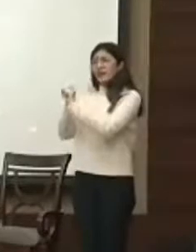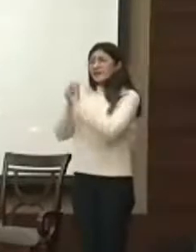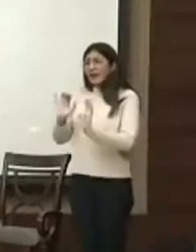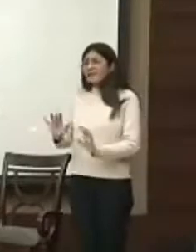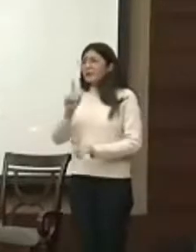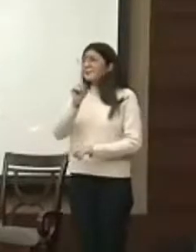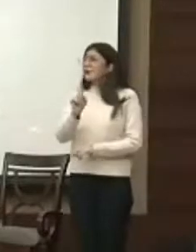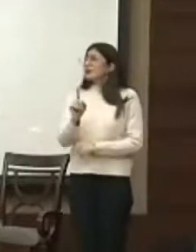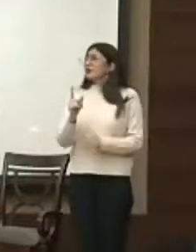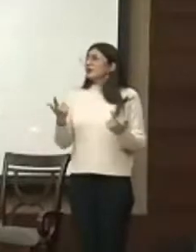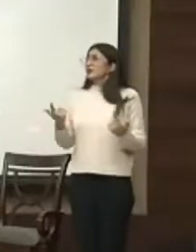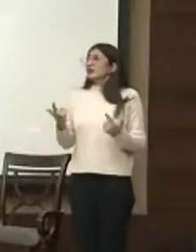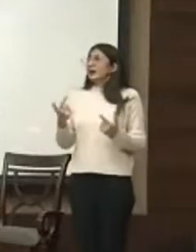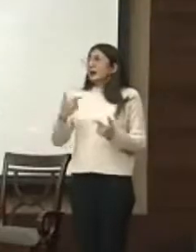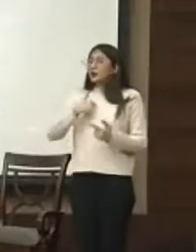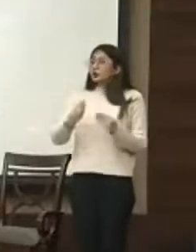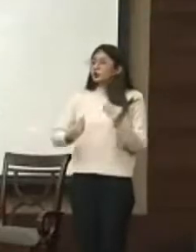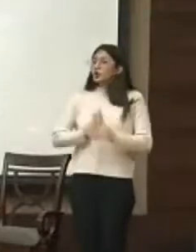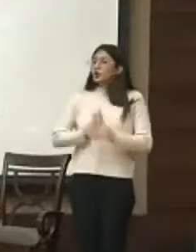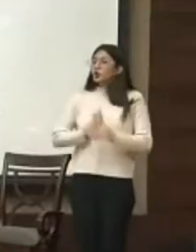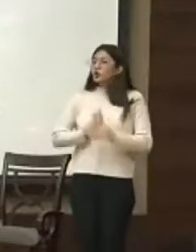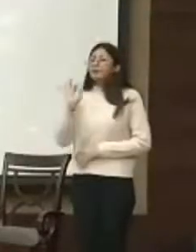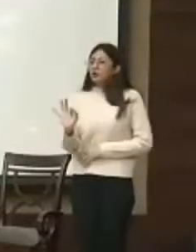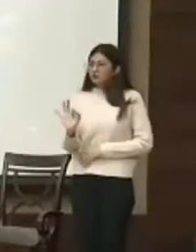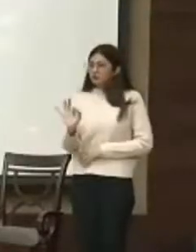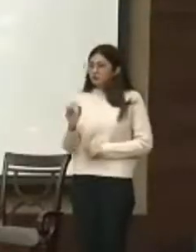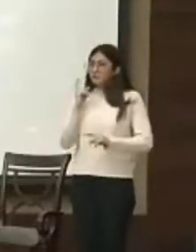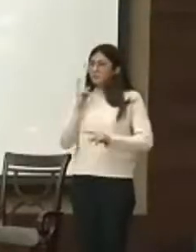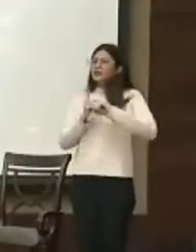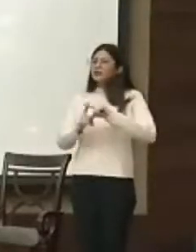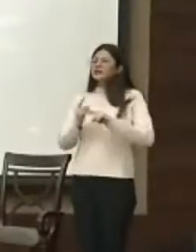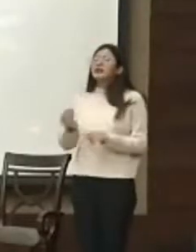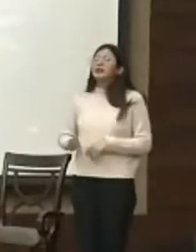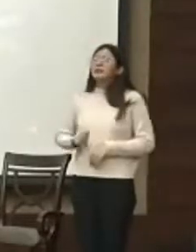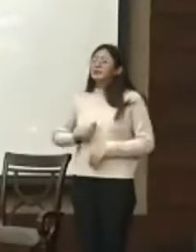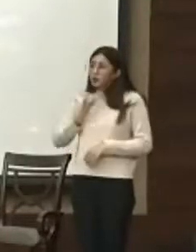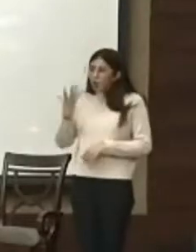to be a sense of joy, there has to be a sense of positivity, there has to be a